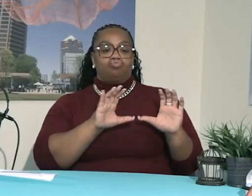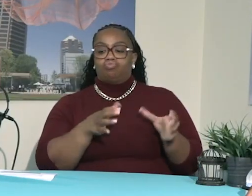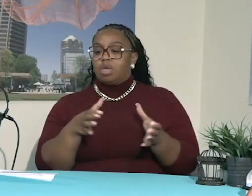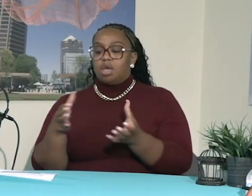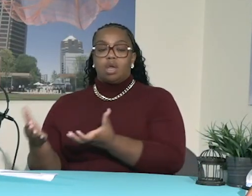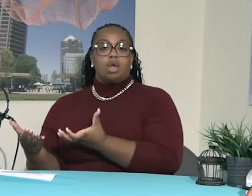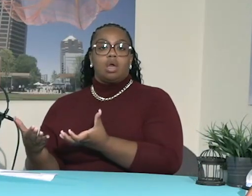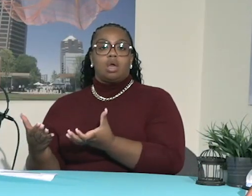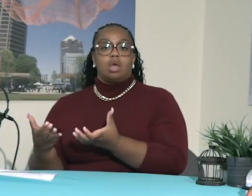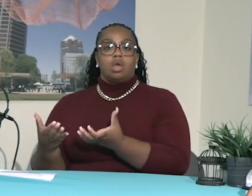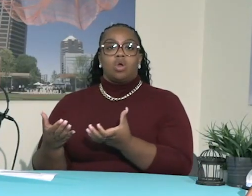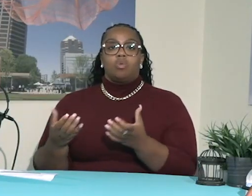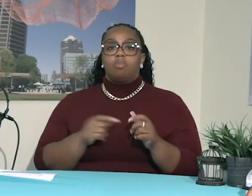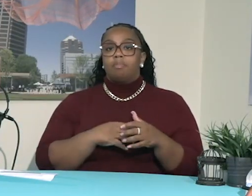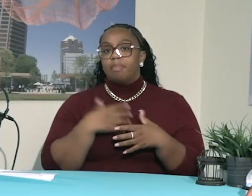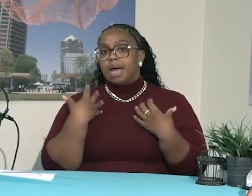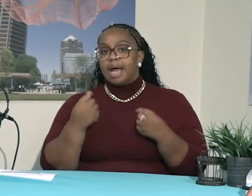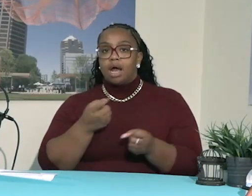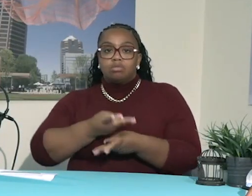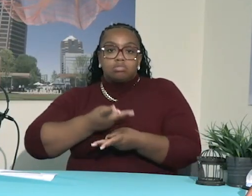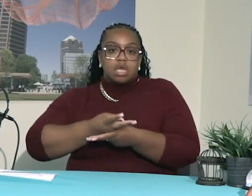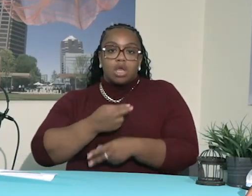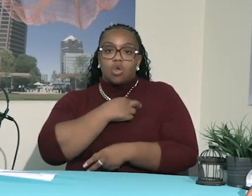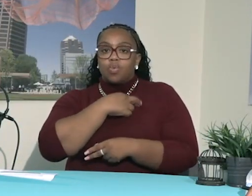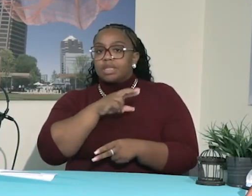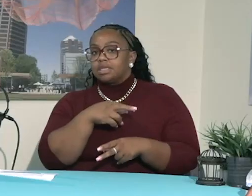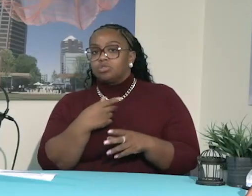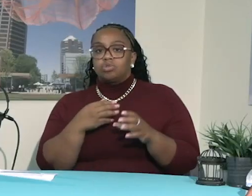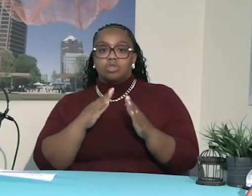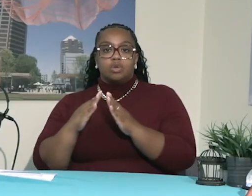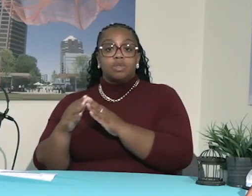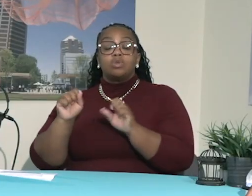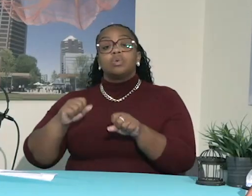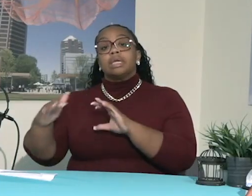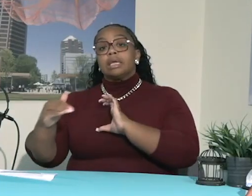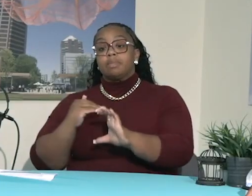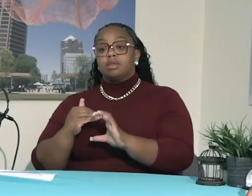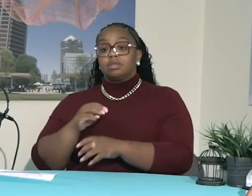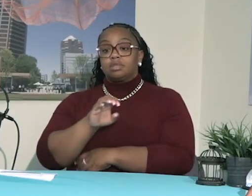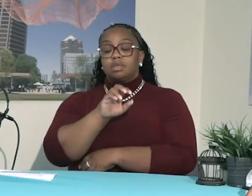or just a community entity, you can email us at